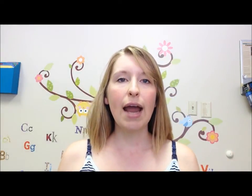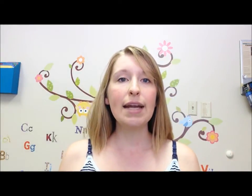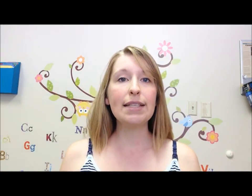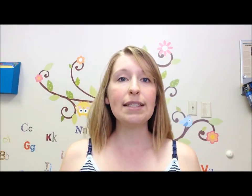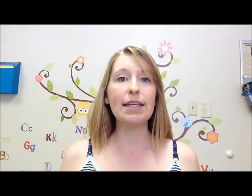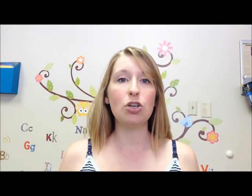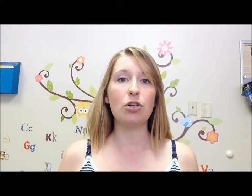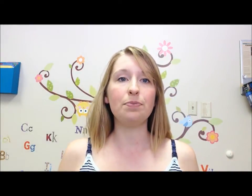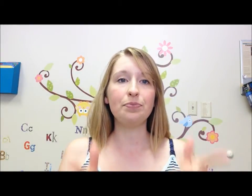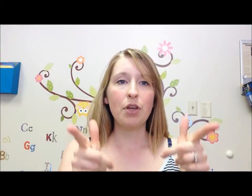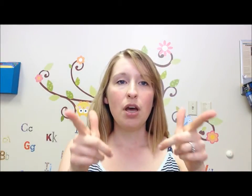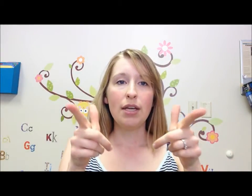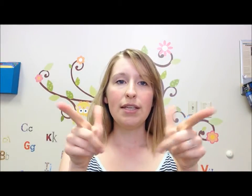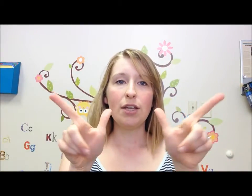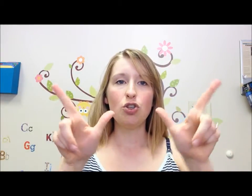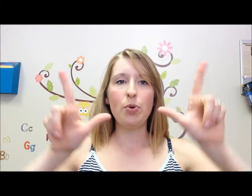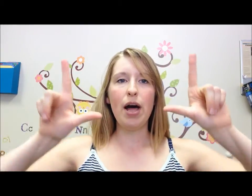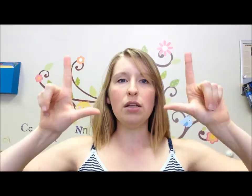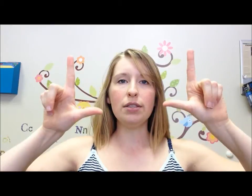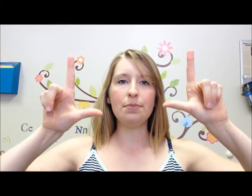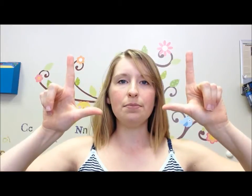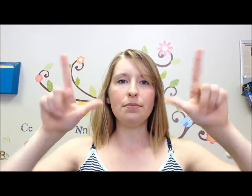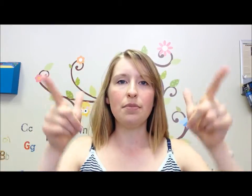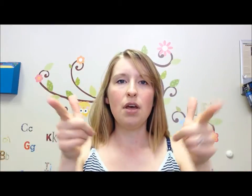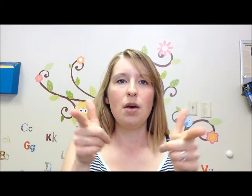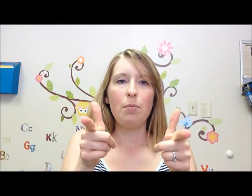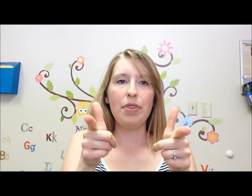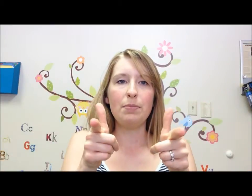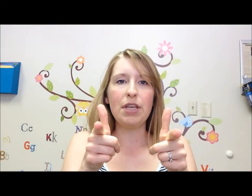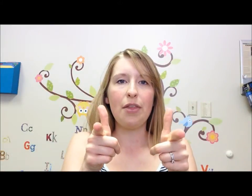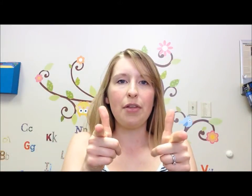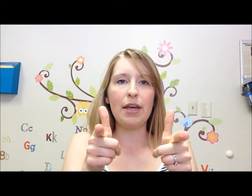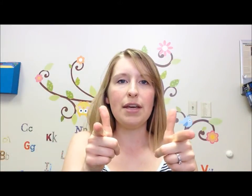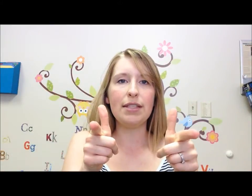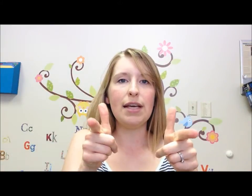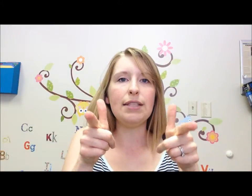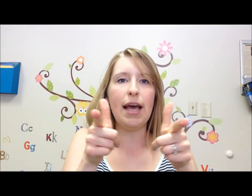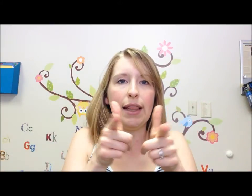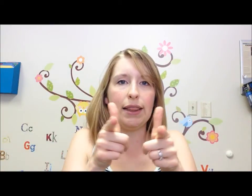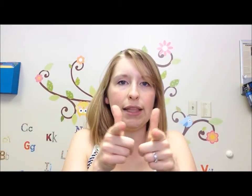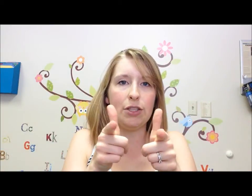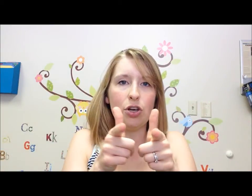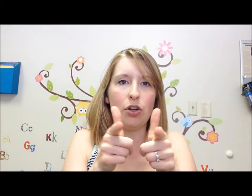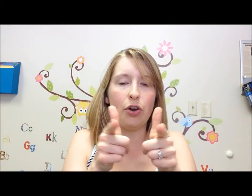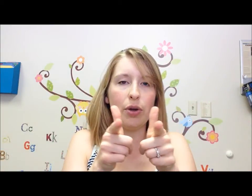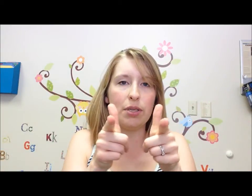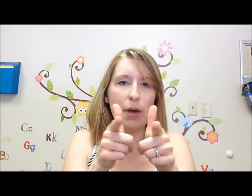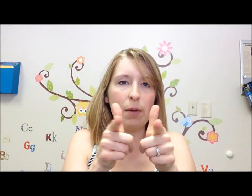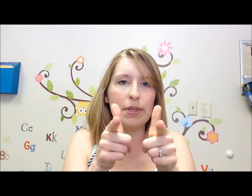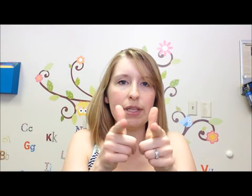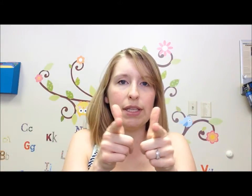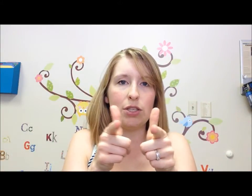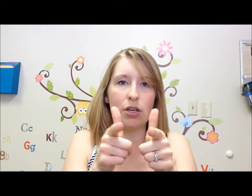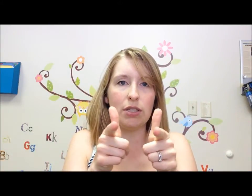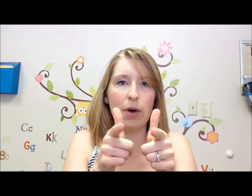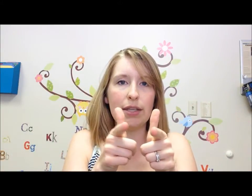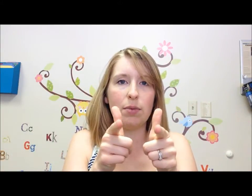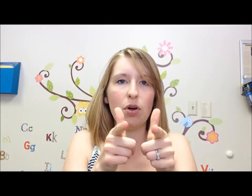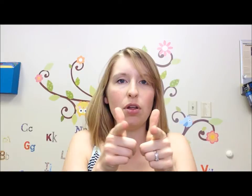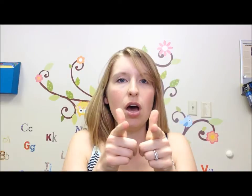is little. Take two L's, put them together like this, and say little. You're going to make them as little as possible.